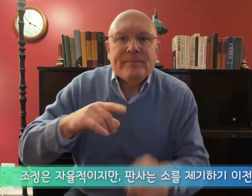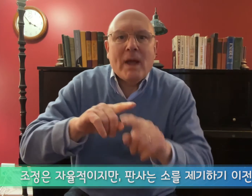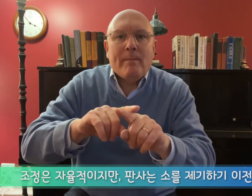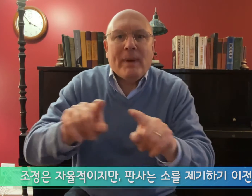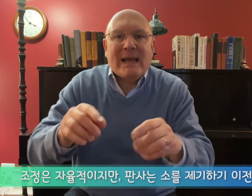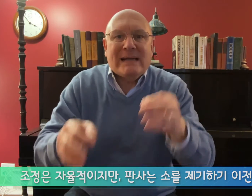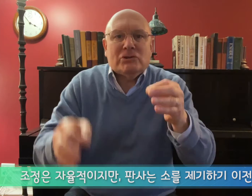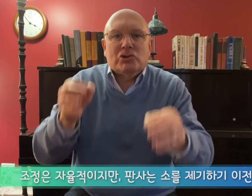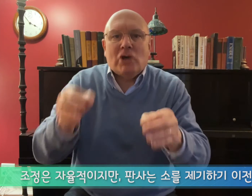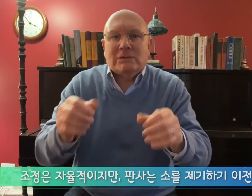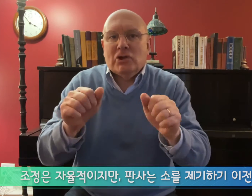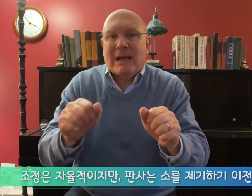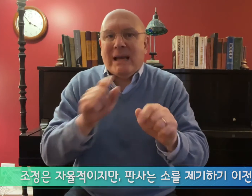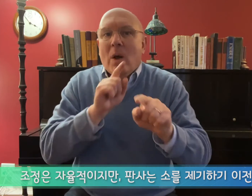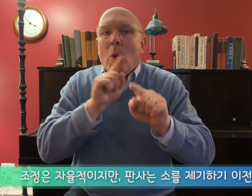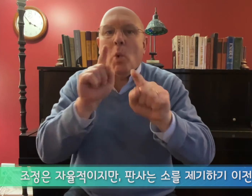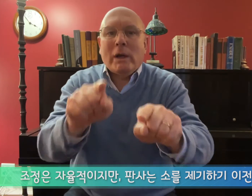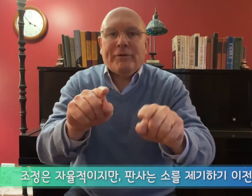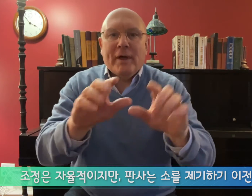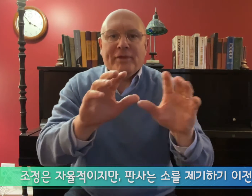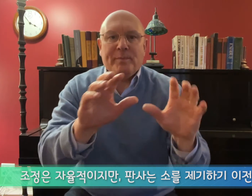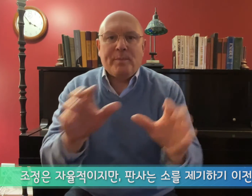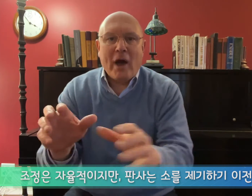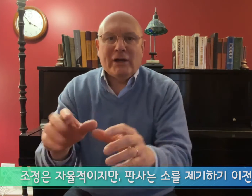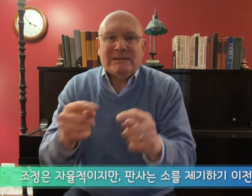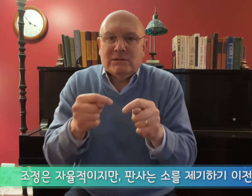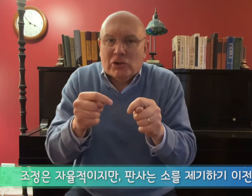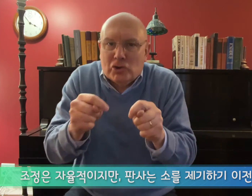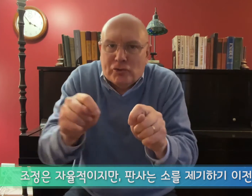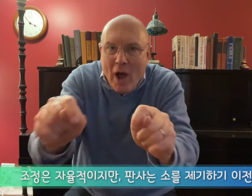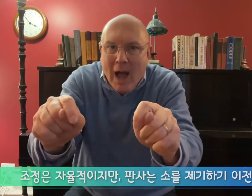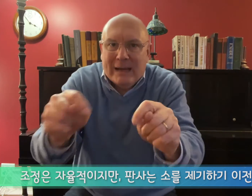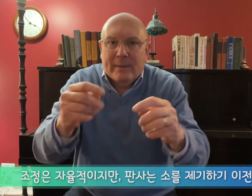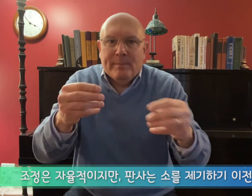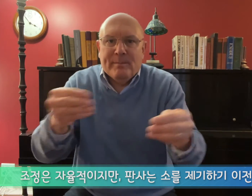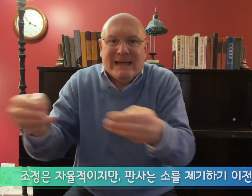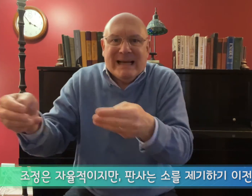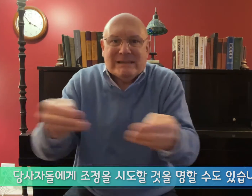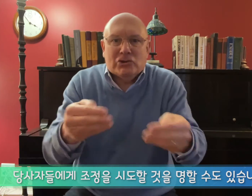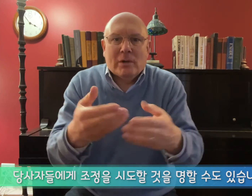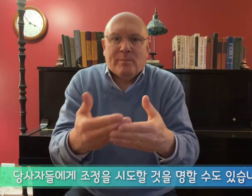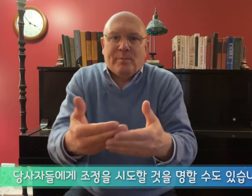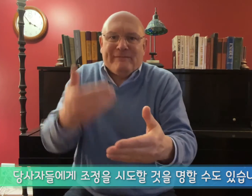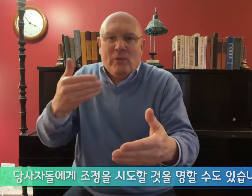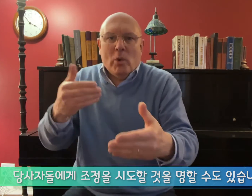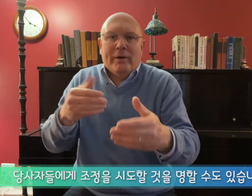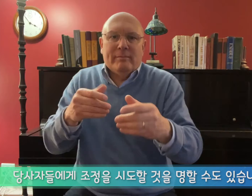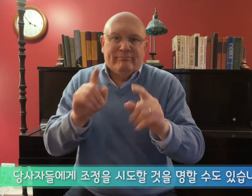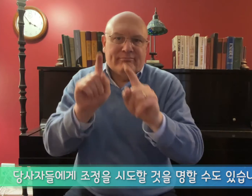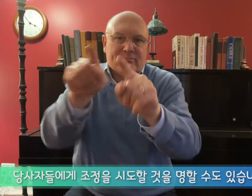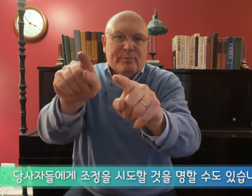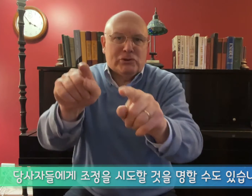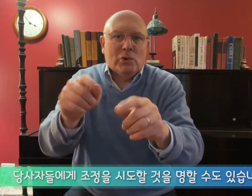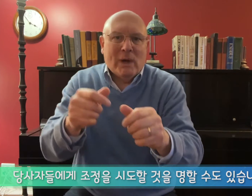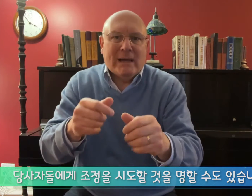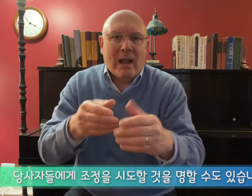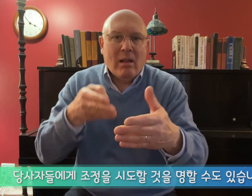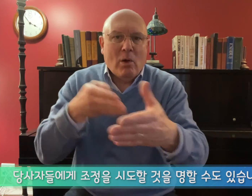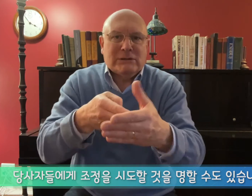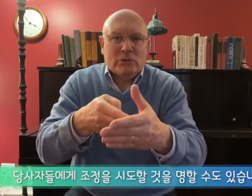Mediation is voluntary, but a judge can order parties to try mediation before pursuing a